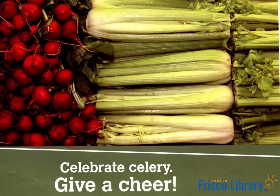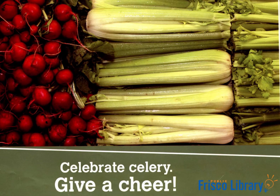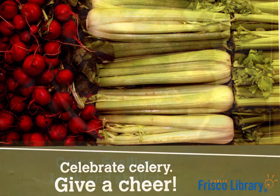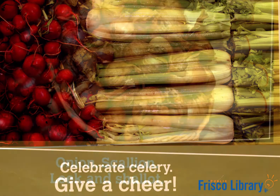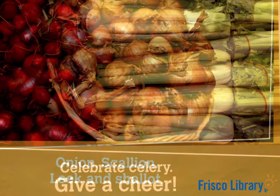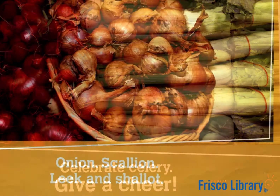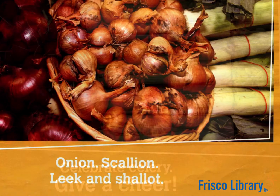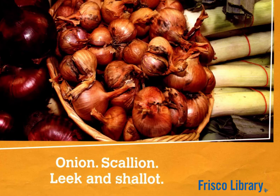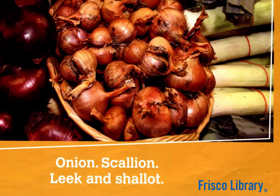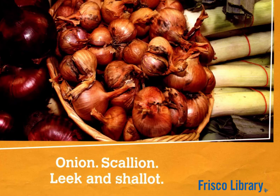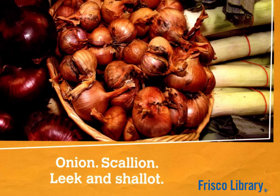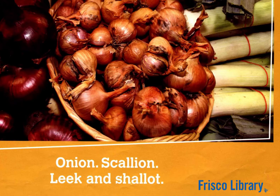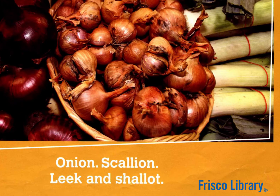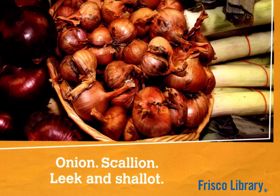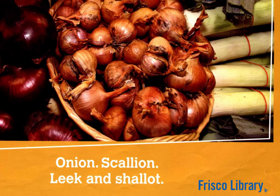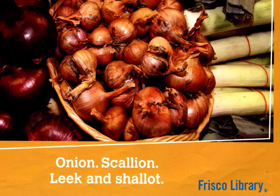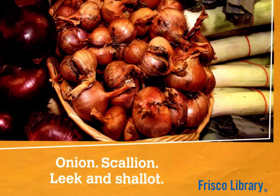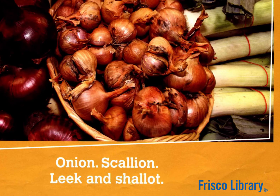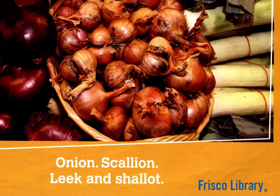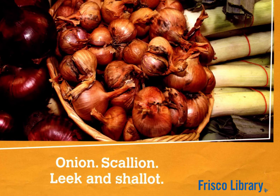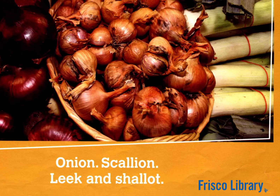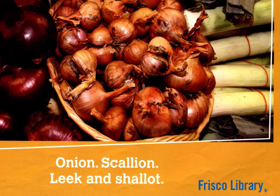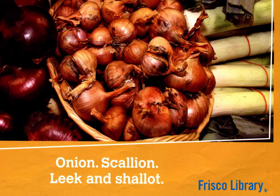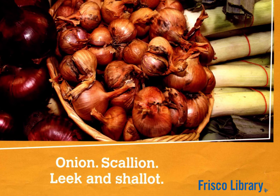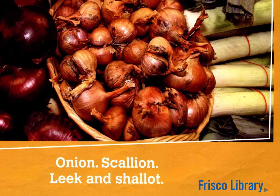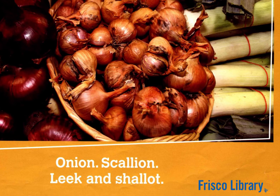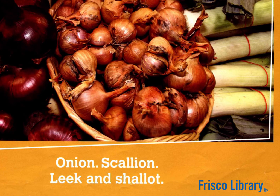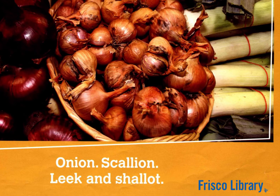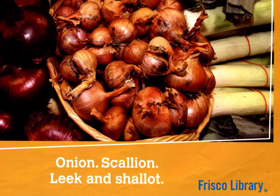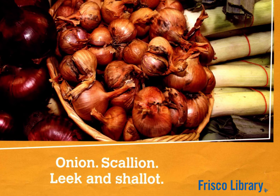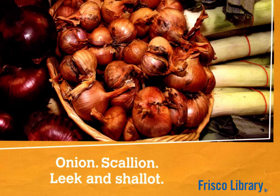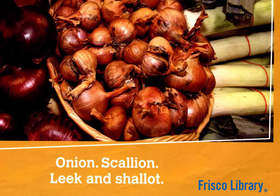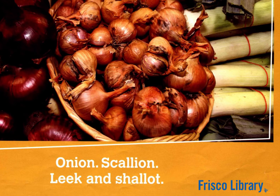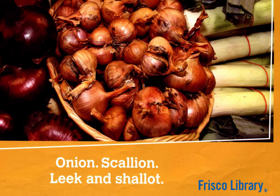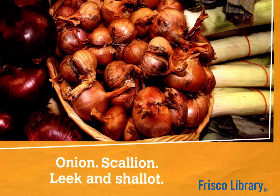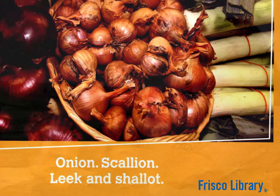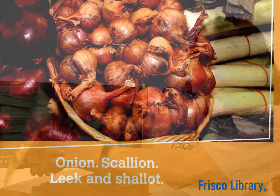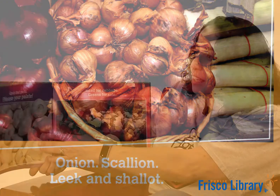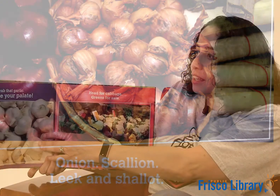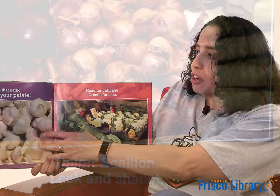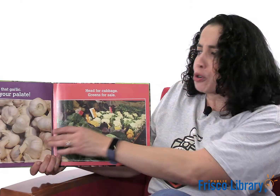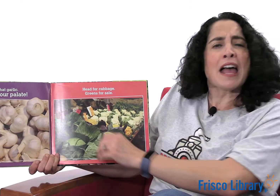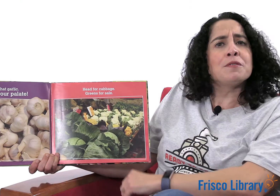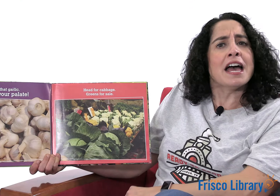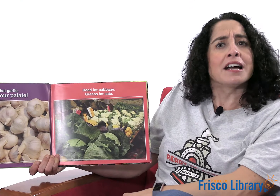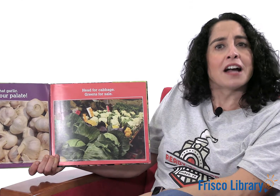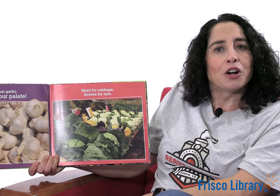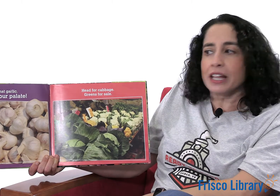onion scallion leek and shallot grab that garlic